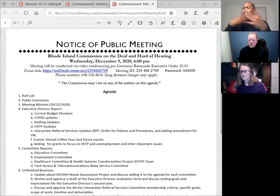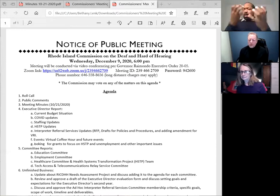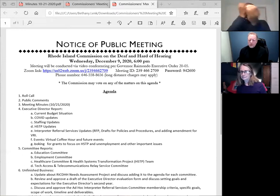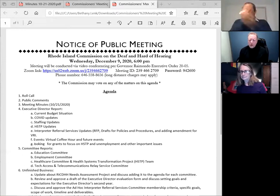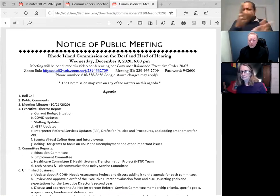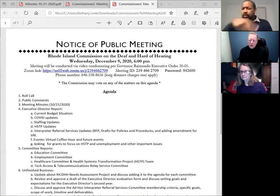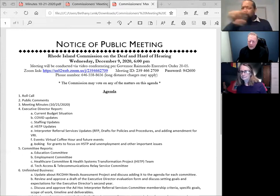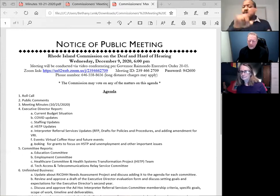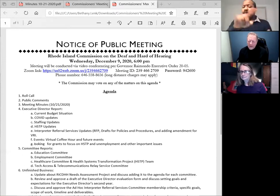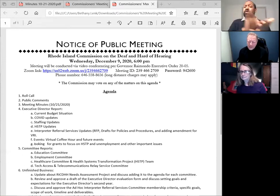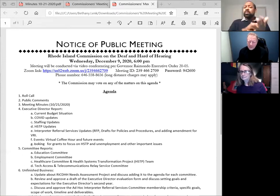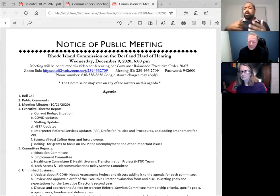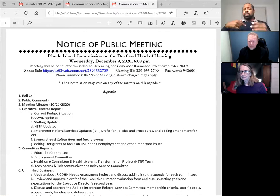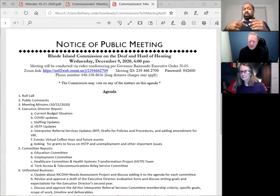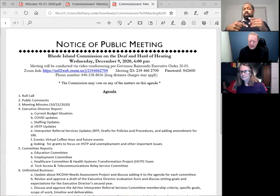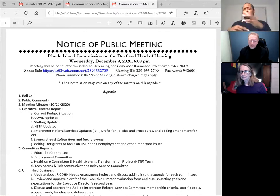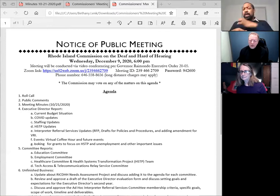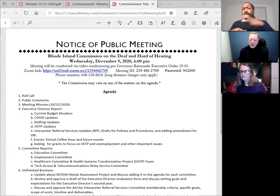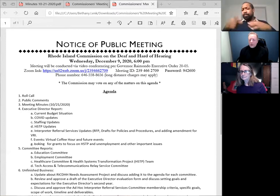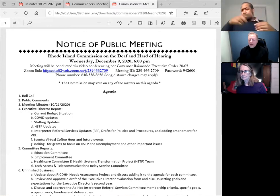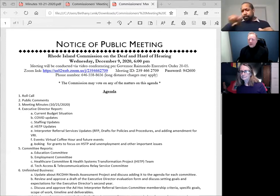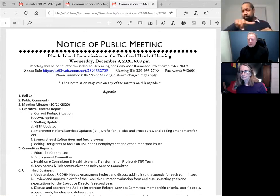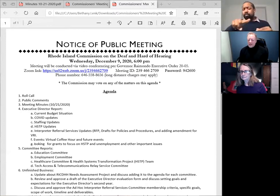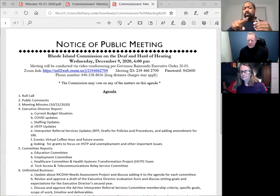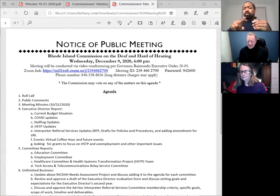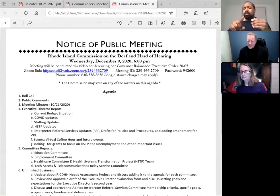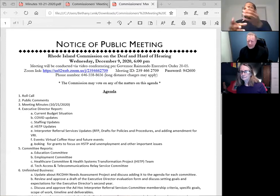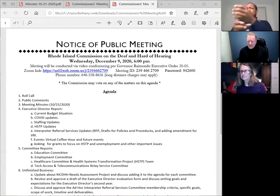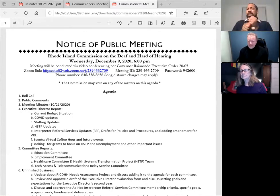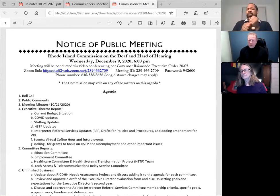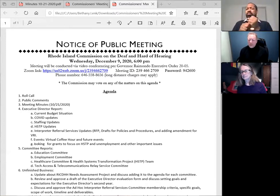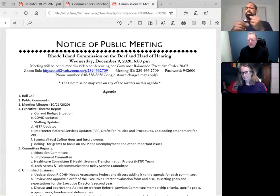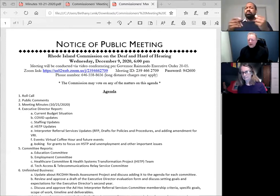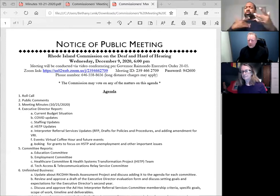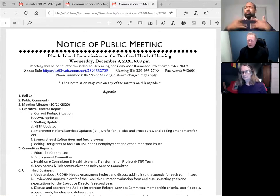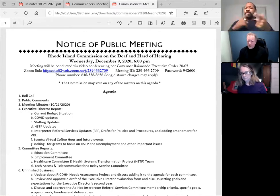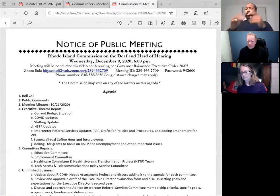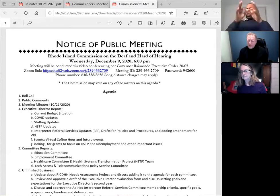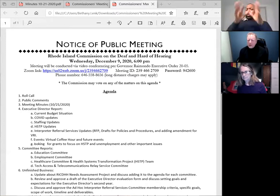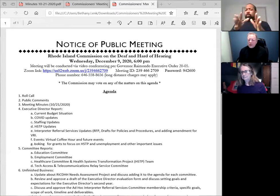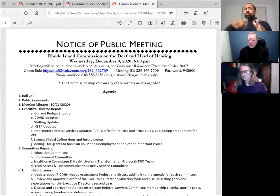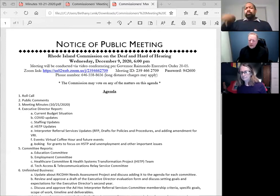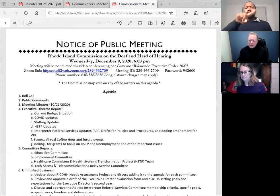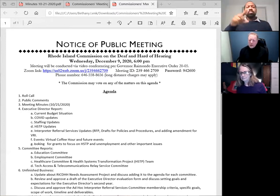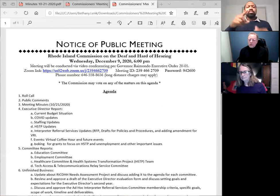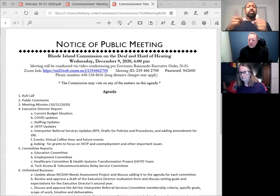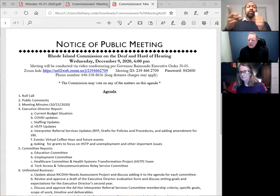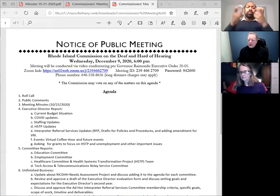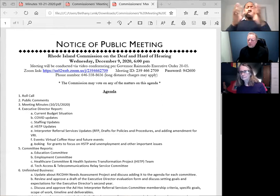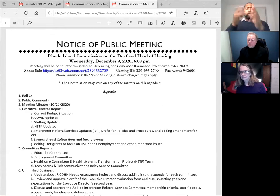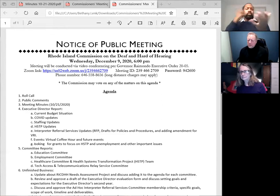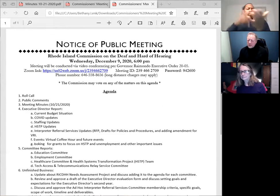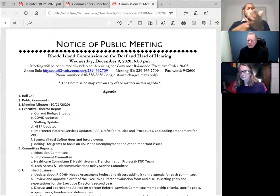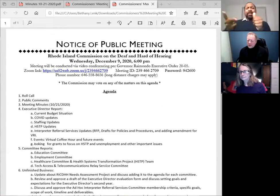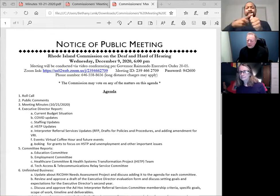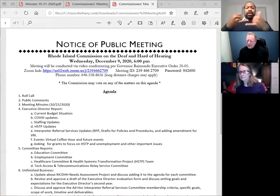but unfortunately, we don't know when that vaccine is going to be available. But when that vaccine is made available, we will let everyone know. And so